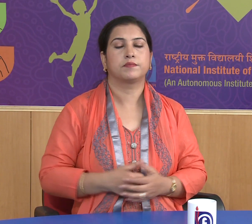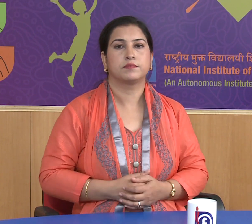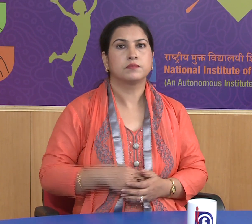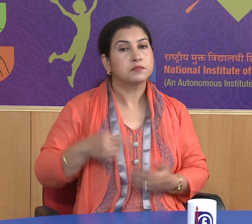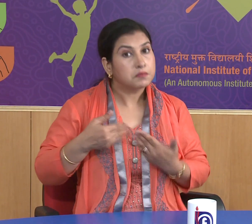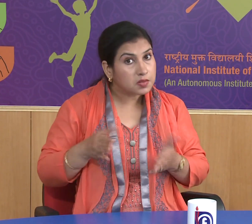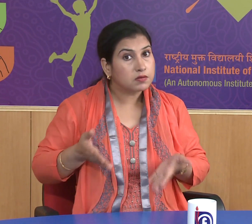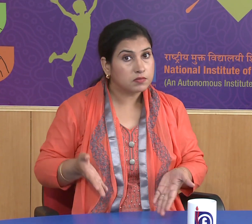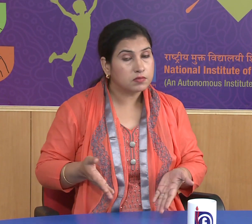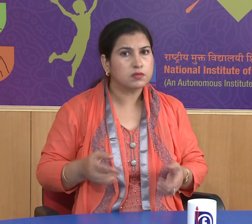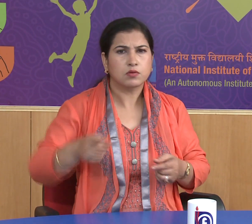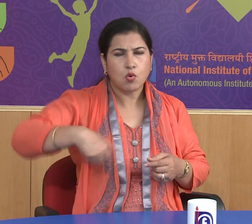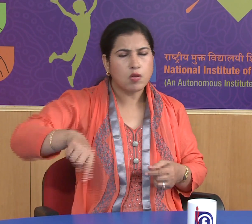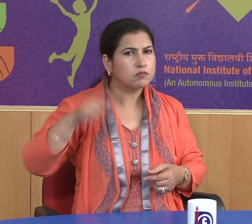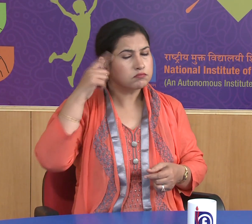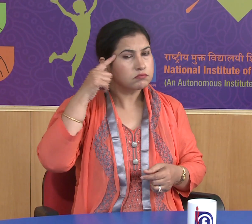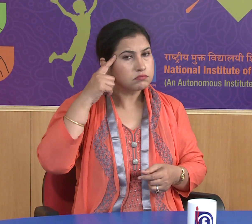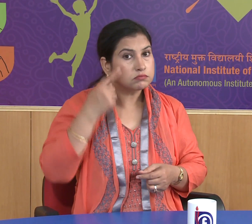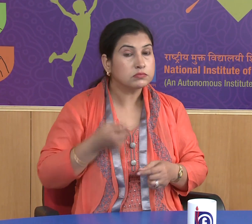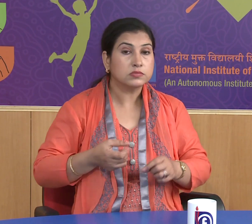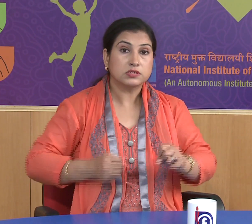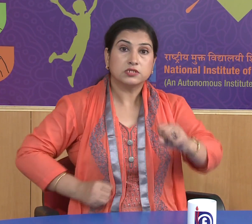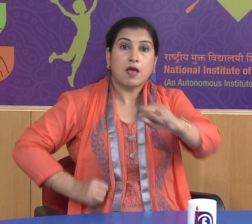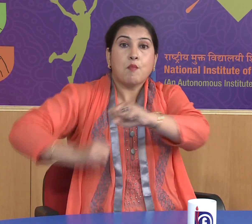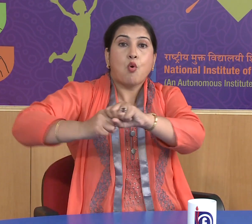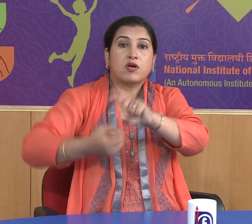However, they get support from neighboring countries.